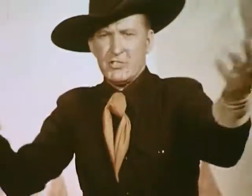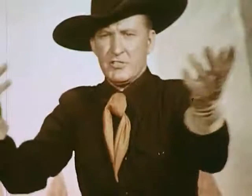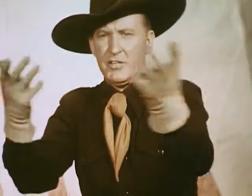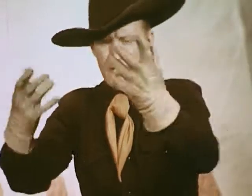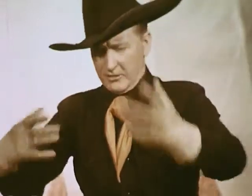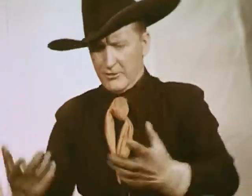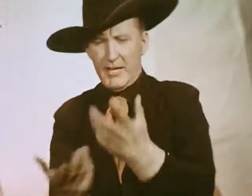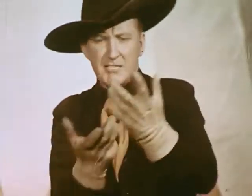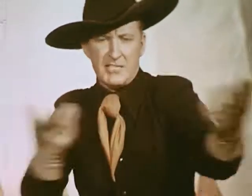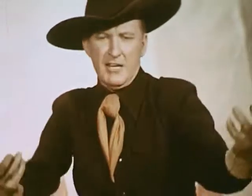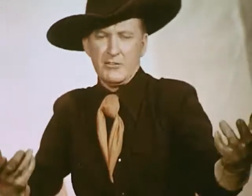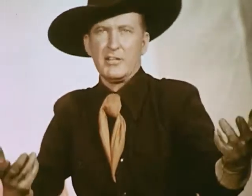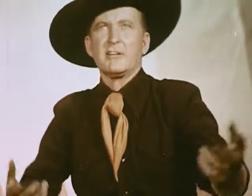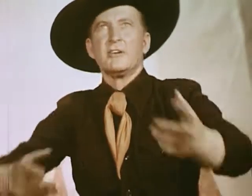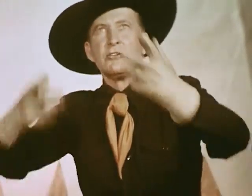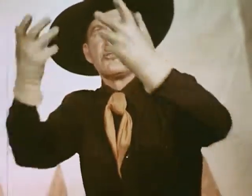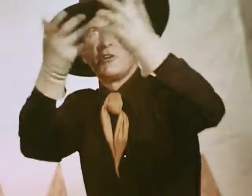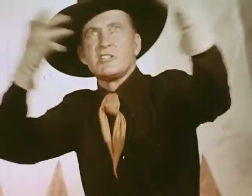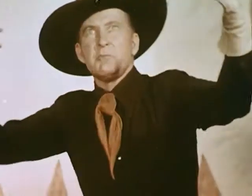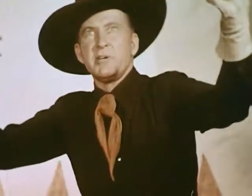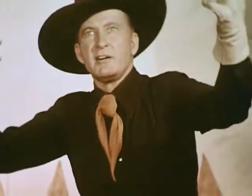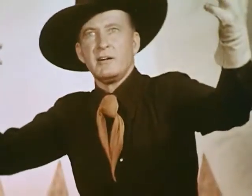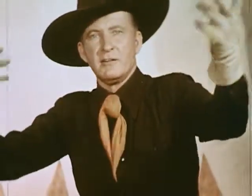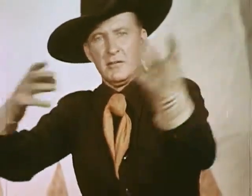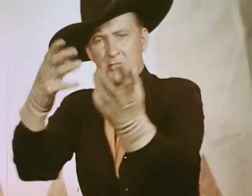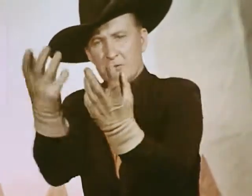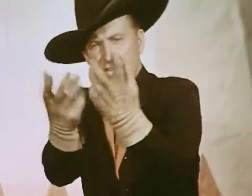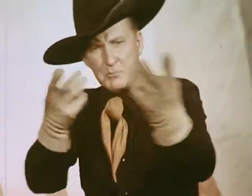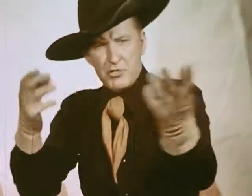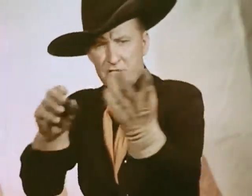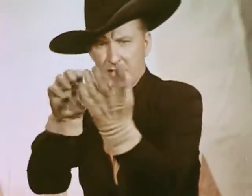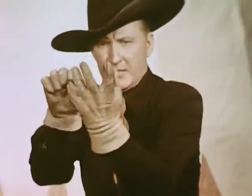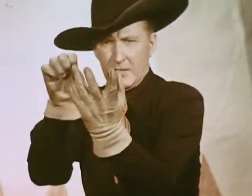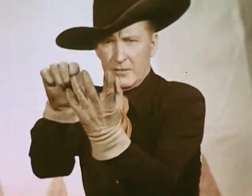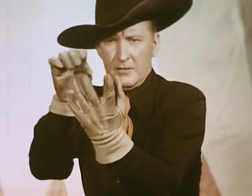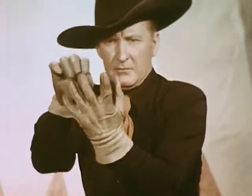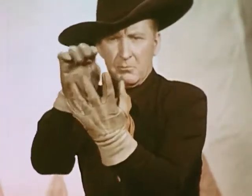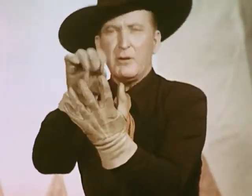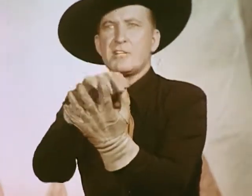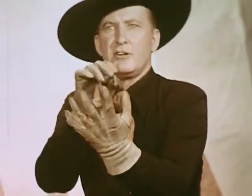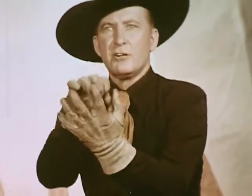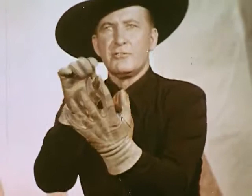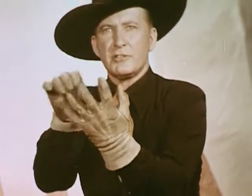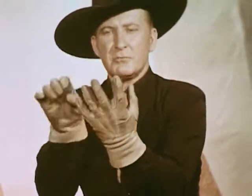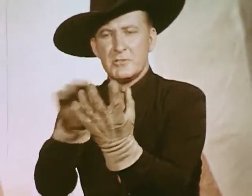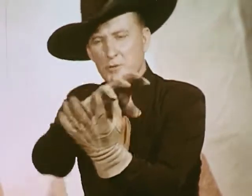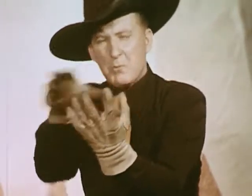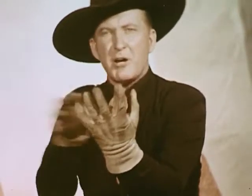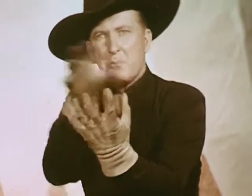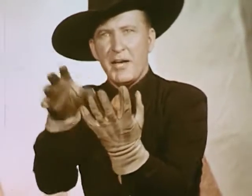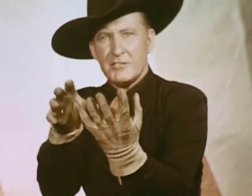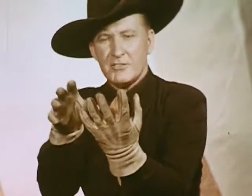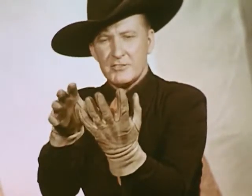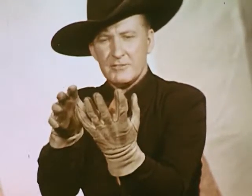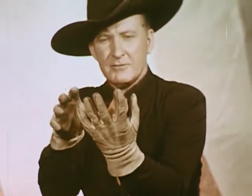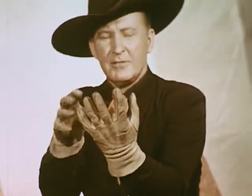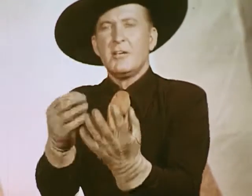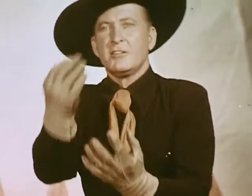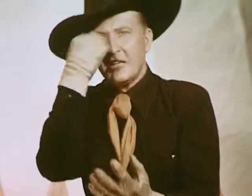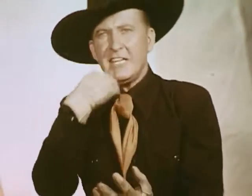Bushes are here, grass is down here, trees up here. So these bushes had little berries all over them, so little berry patches. And they'd